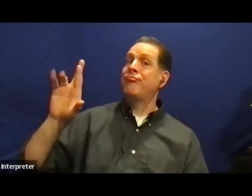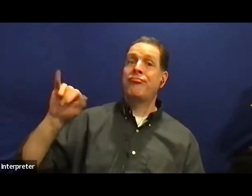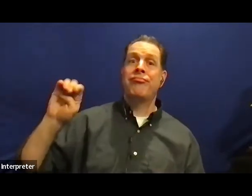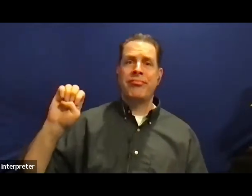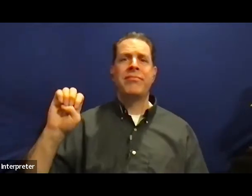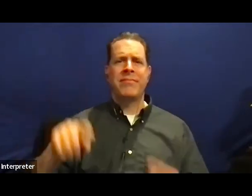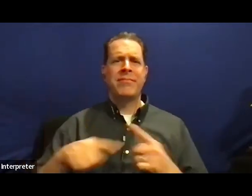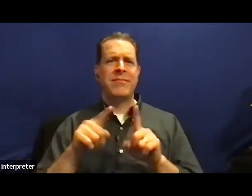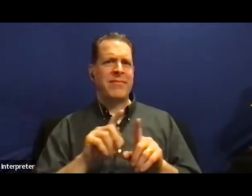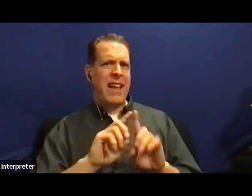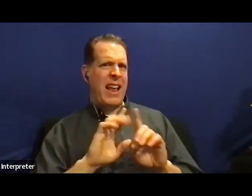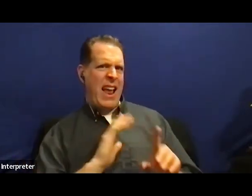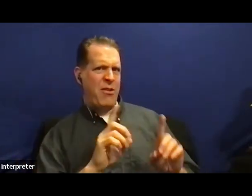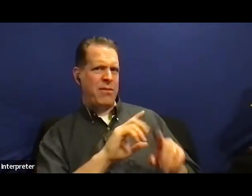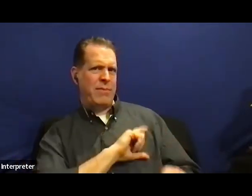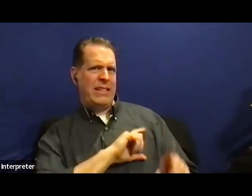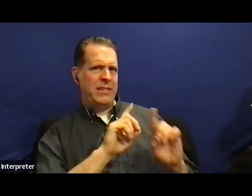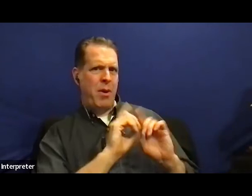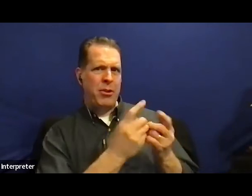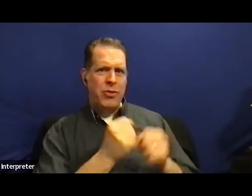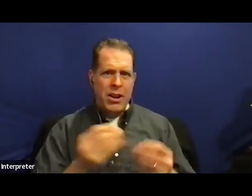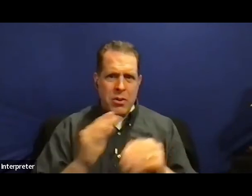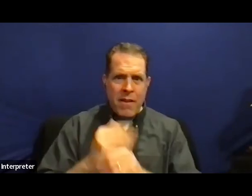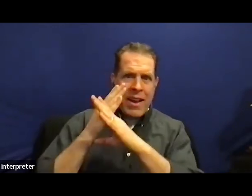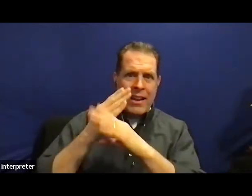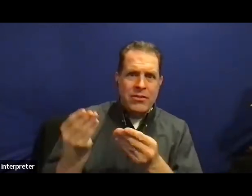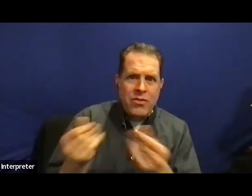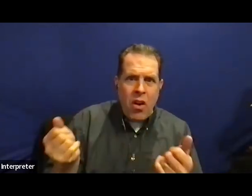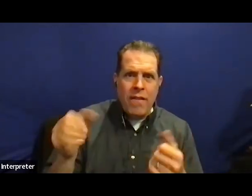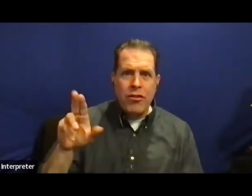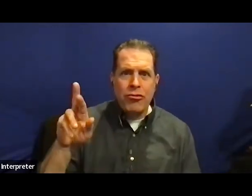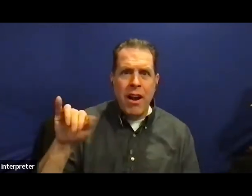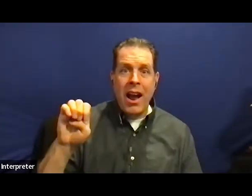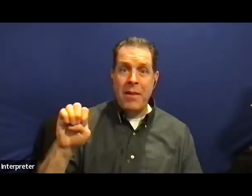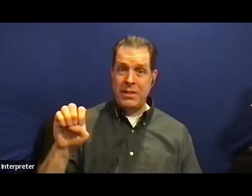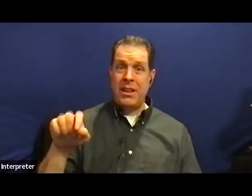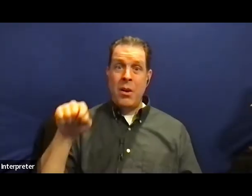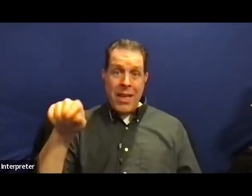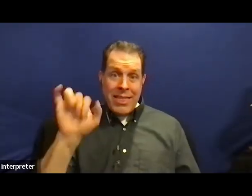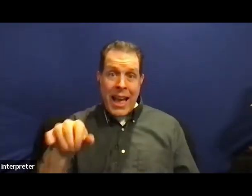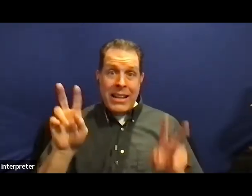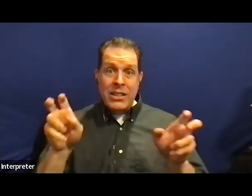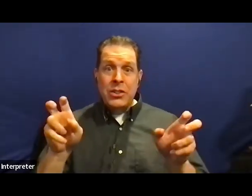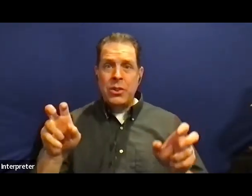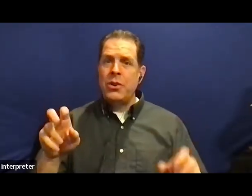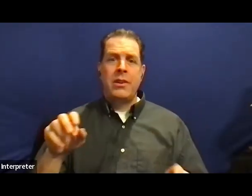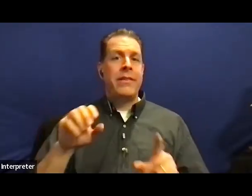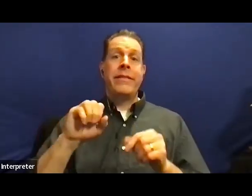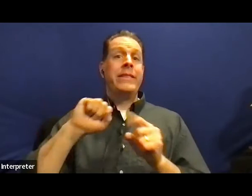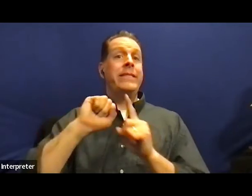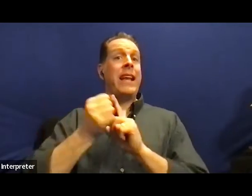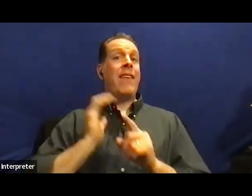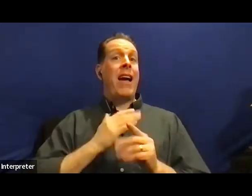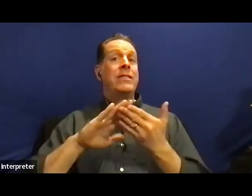our police department to prevent and solve crimes, when it comes to this issue, the state of our city